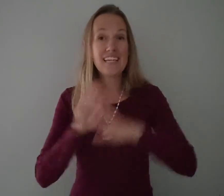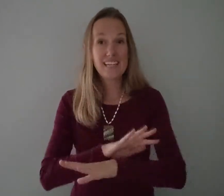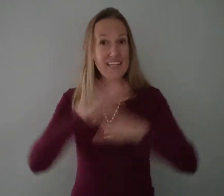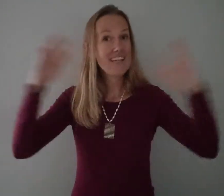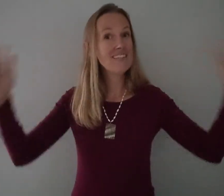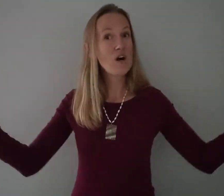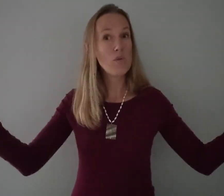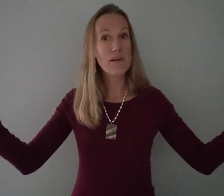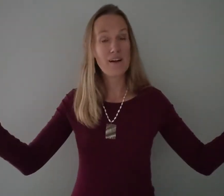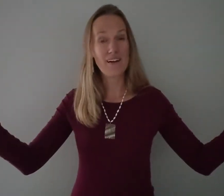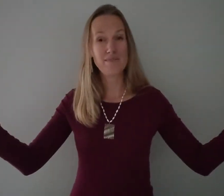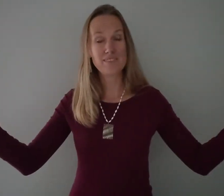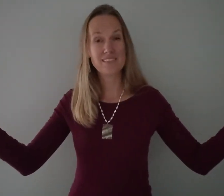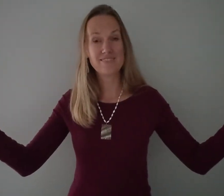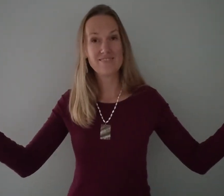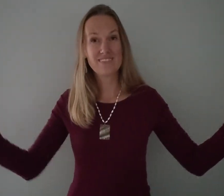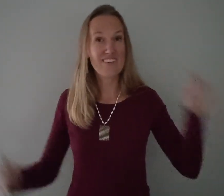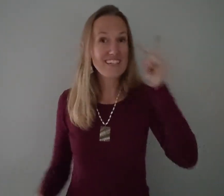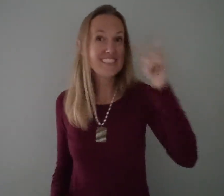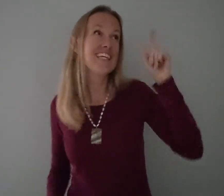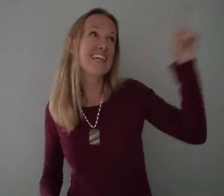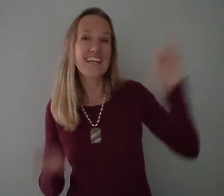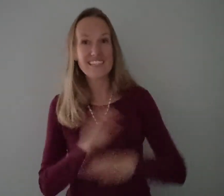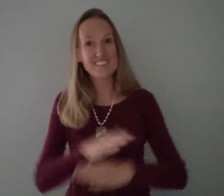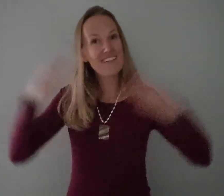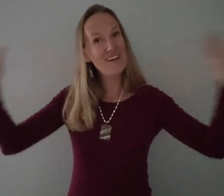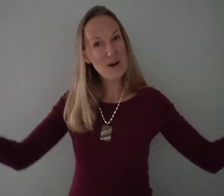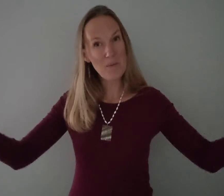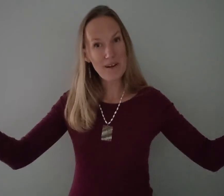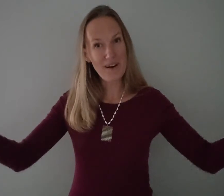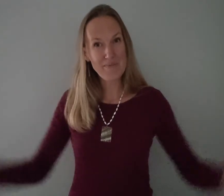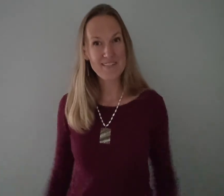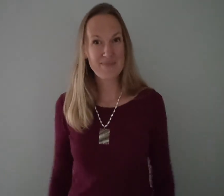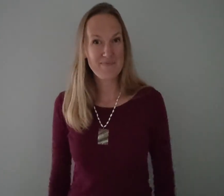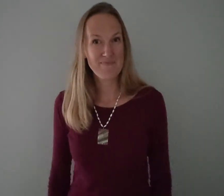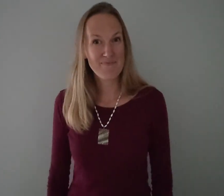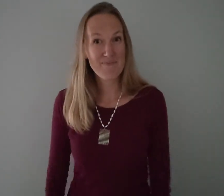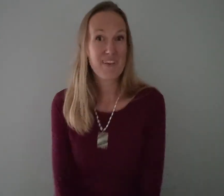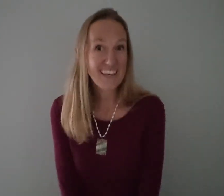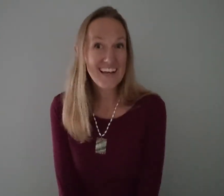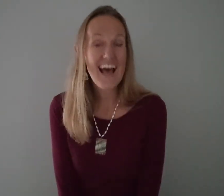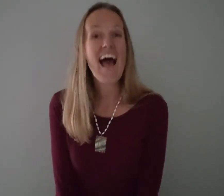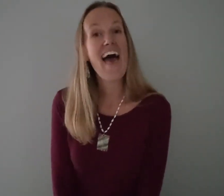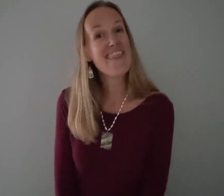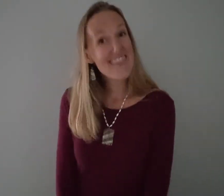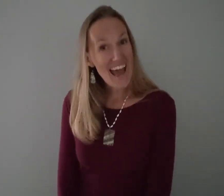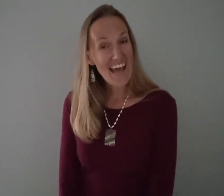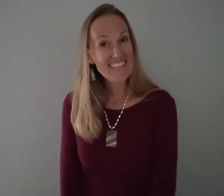see his open arms? Or see his open arms? Okay? And that